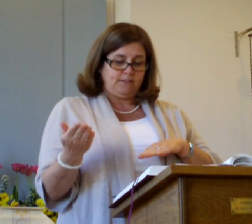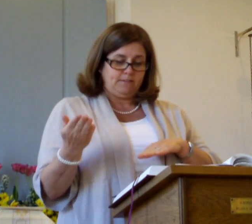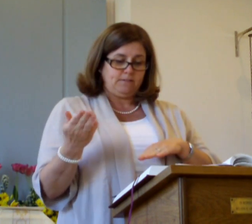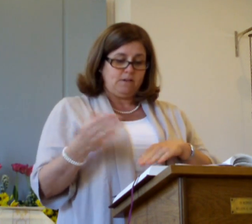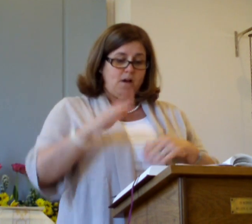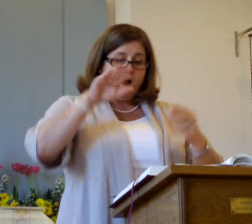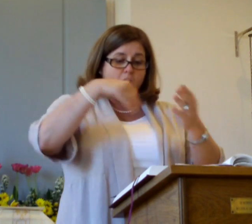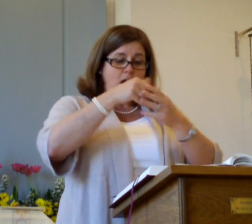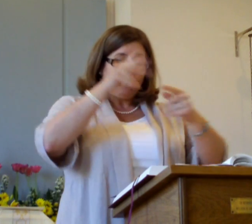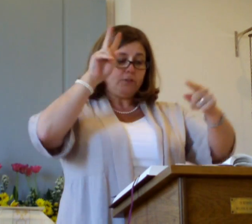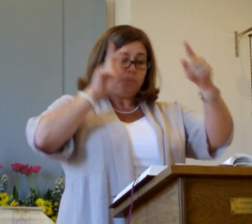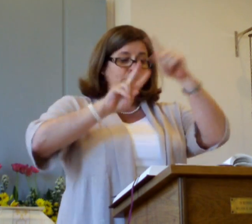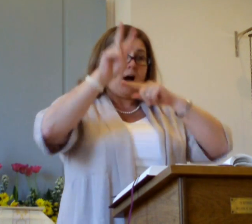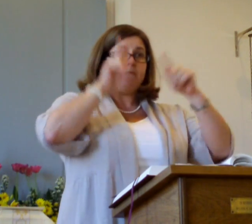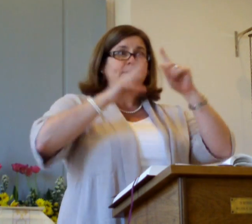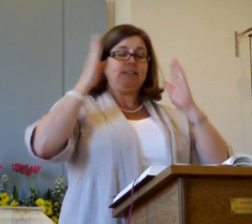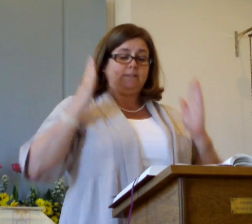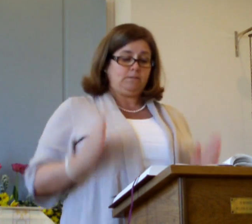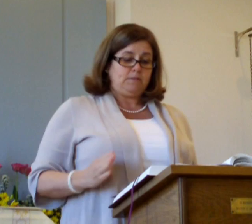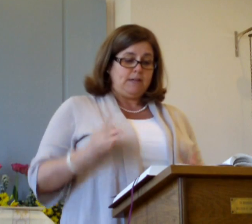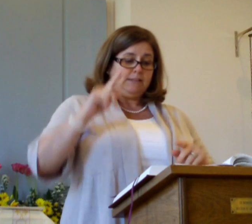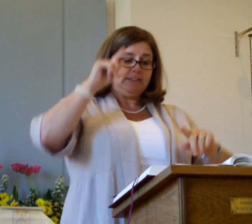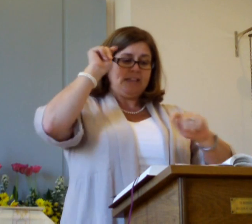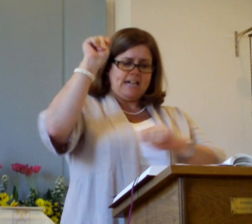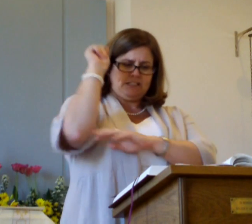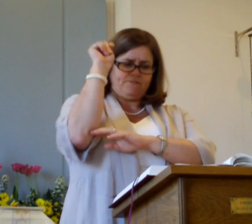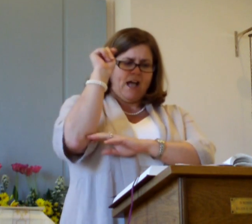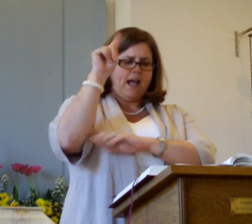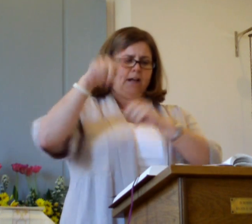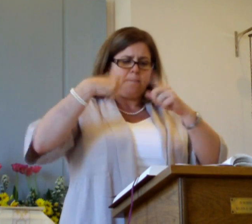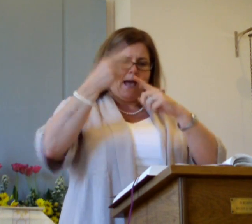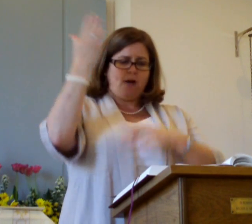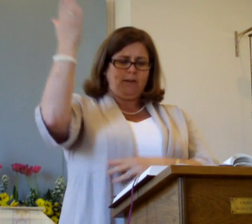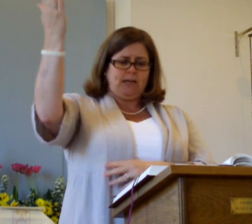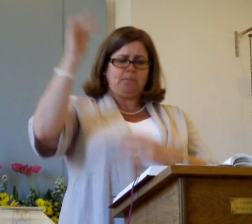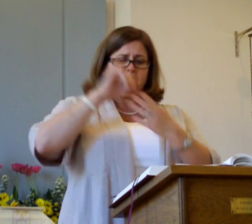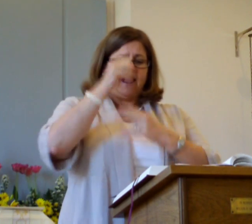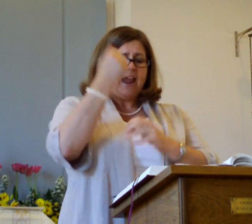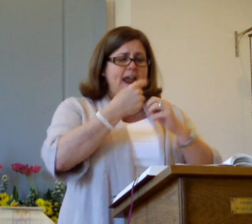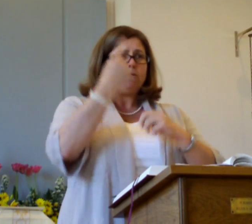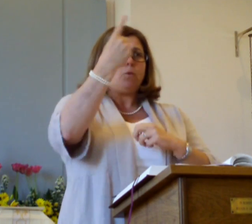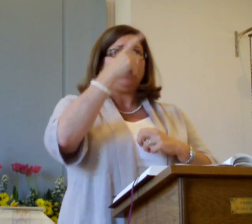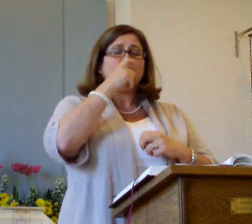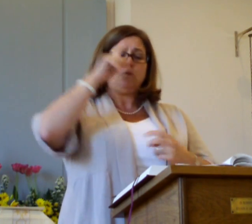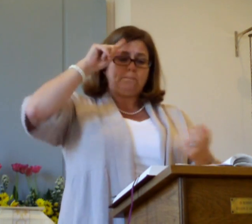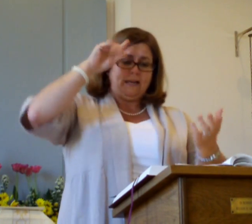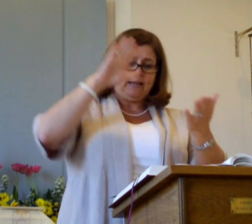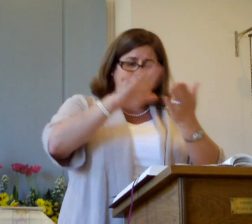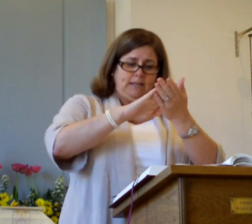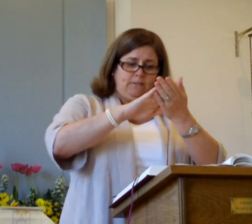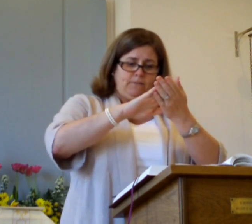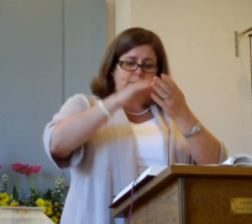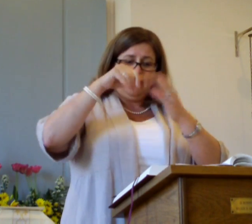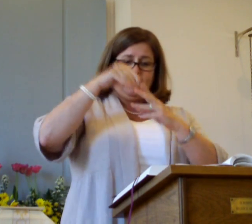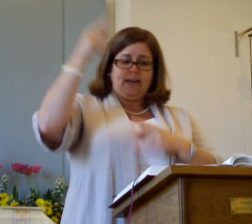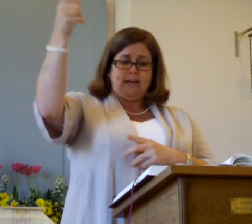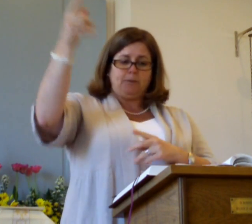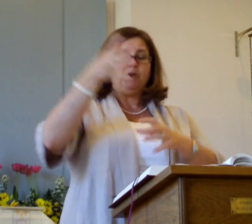All the prophets testified about him that everyone who believed in him